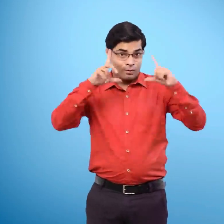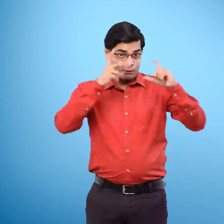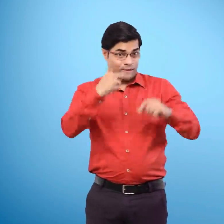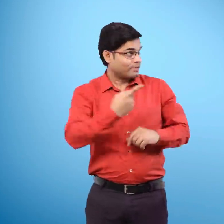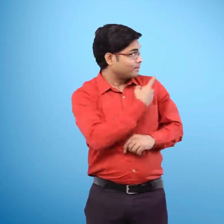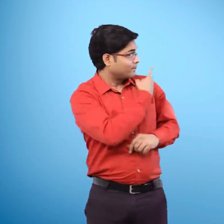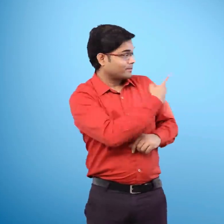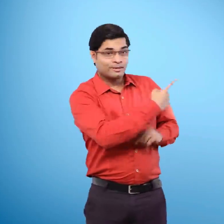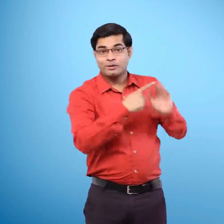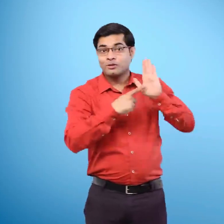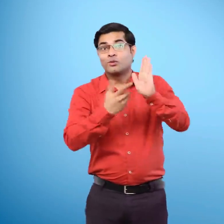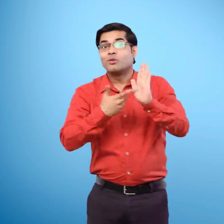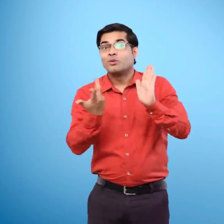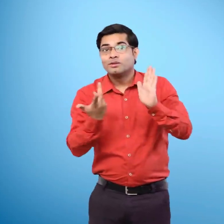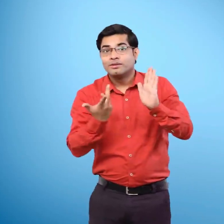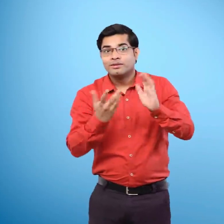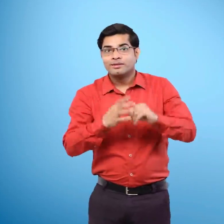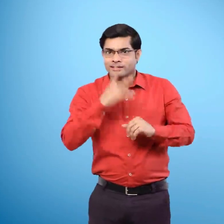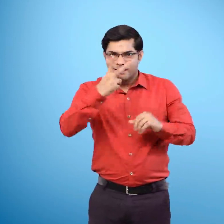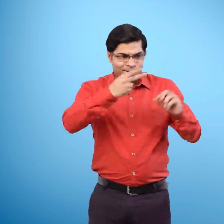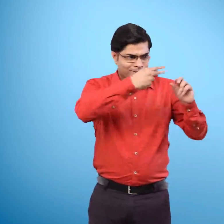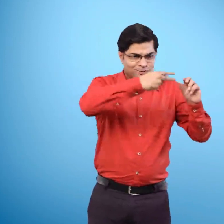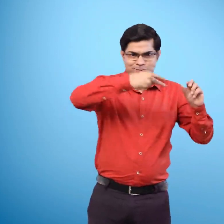The picture shows a ribbon divided into boxes.